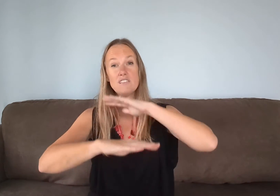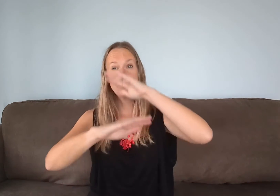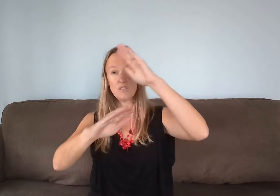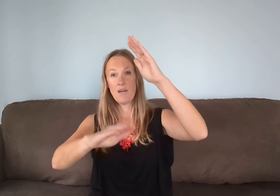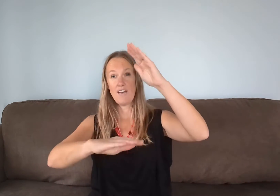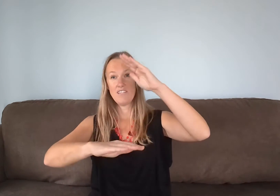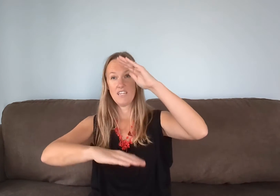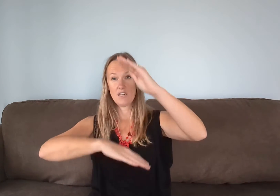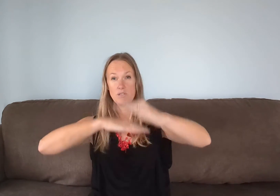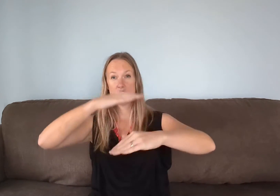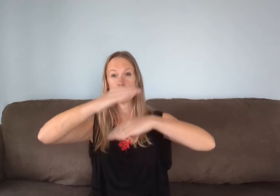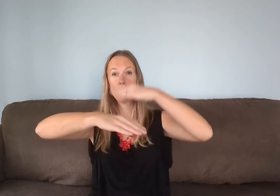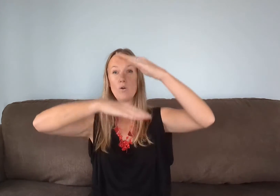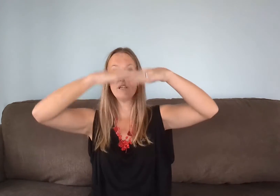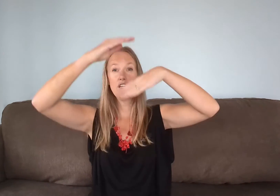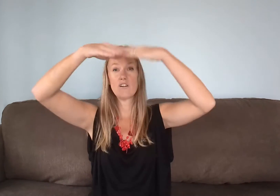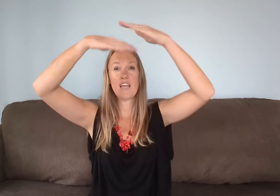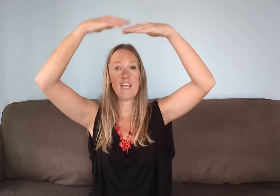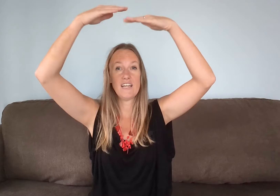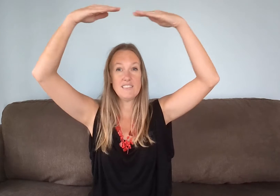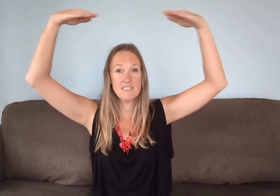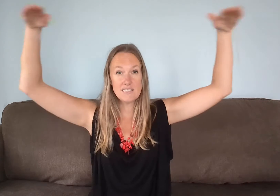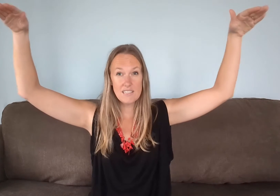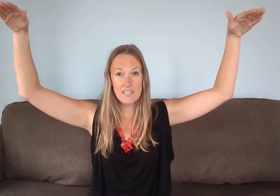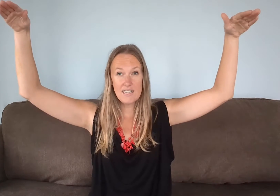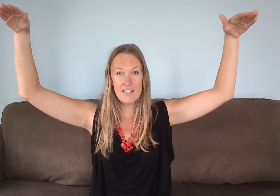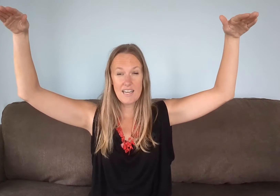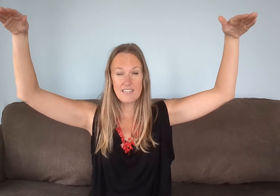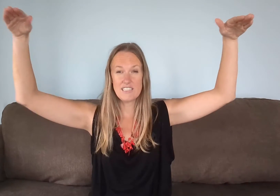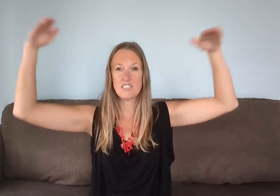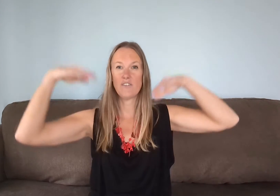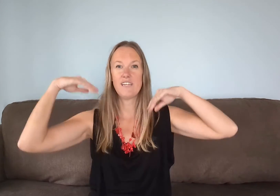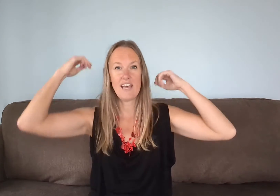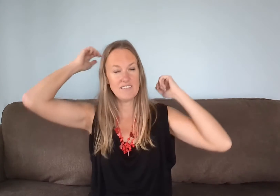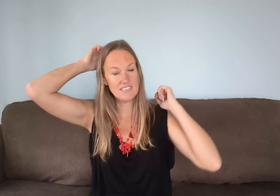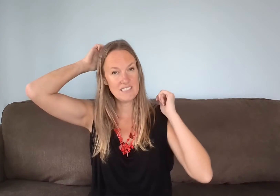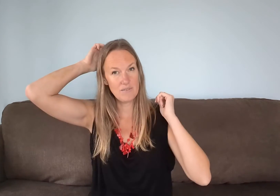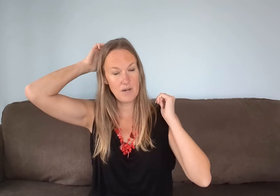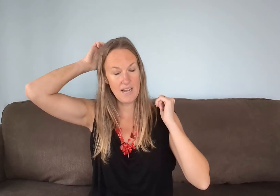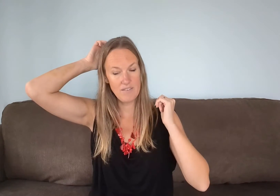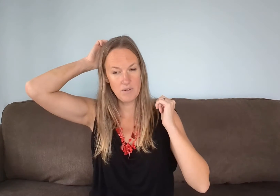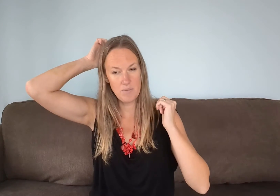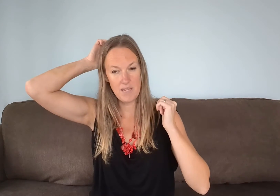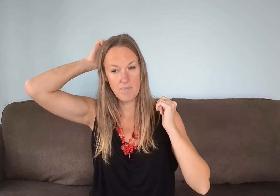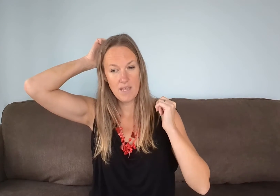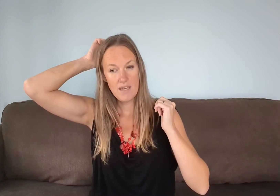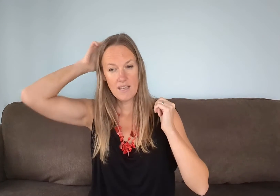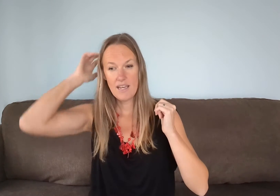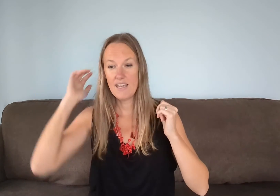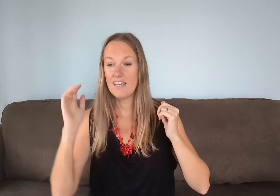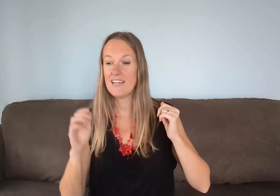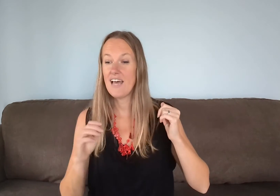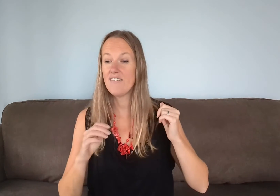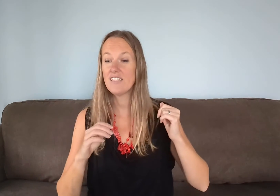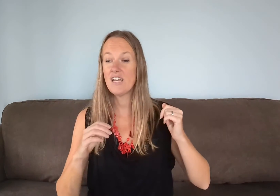also do heaven here, which is rolling your hands and then showing heavens where heaven would be. Okay, and then heavenly